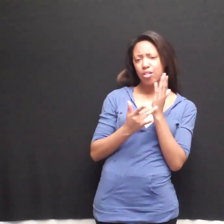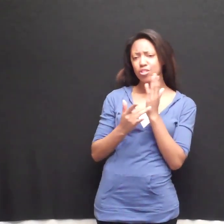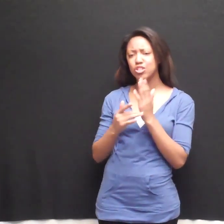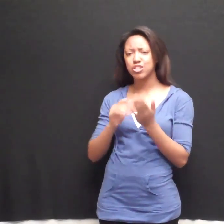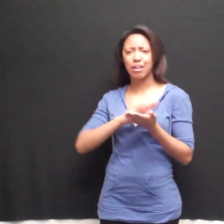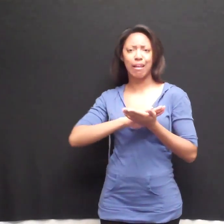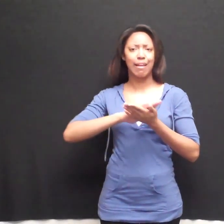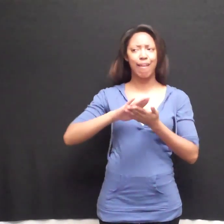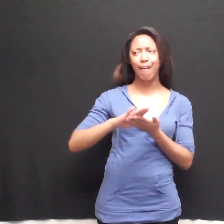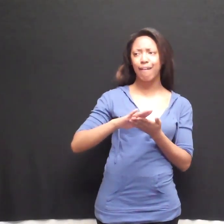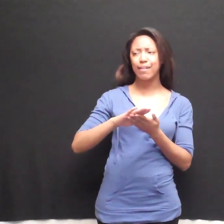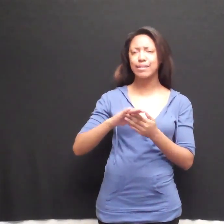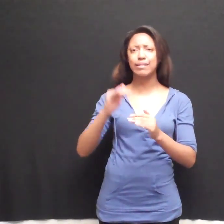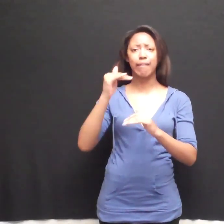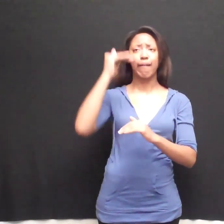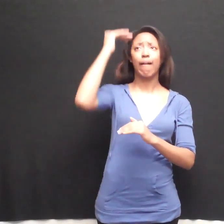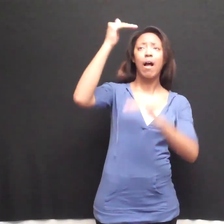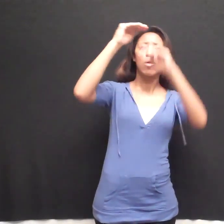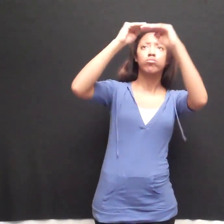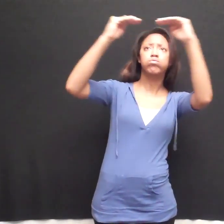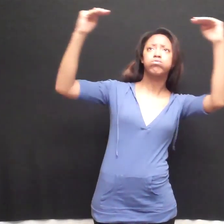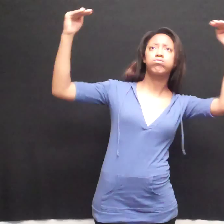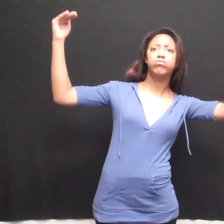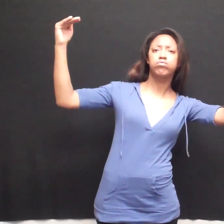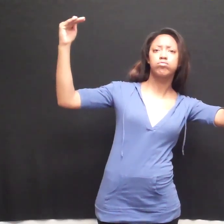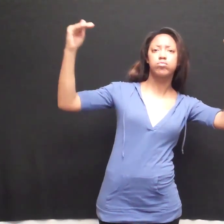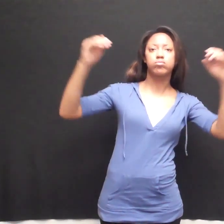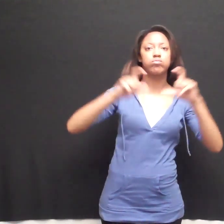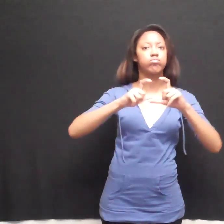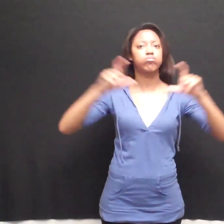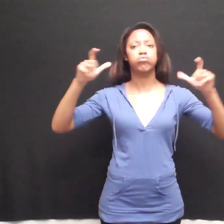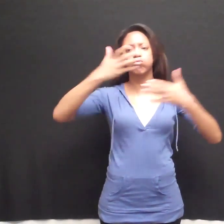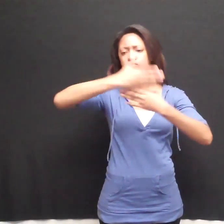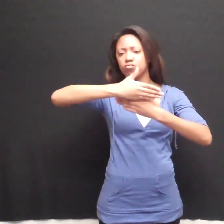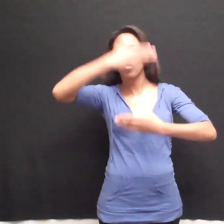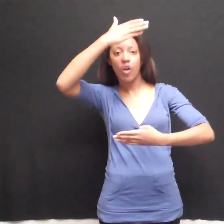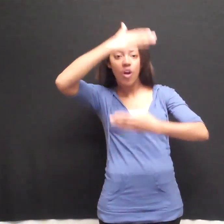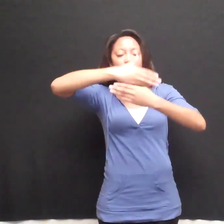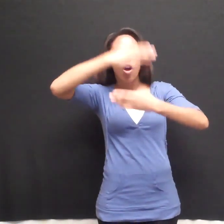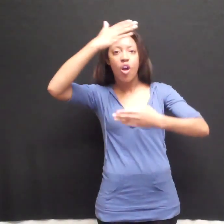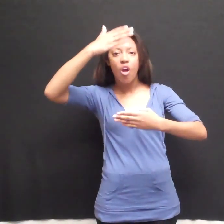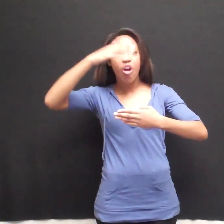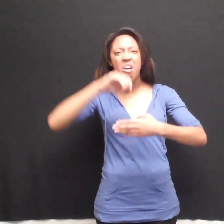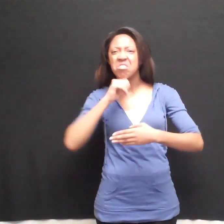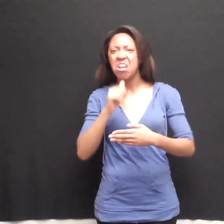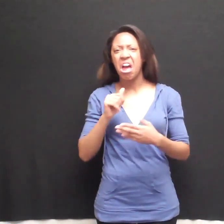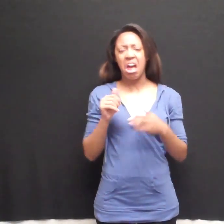High ceilings, big windows, compared to the coal stove heated,